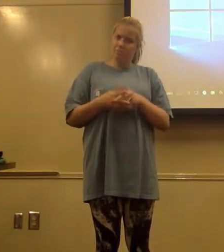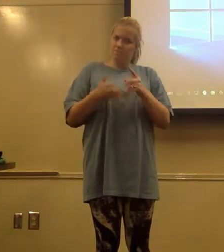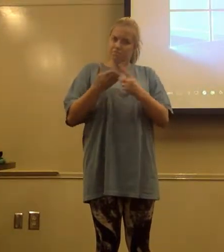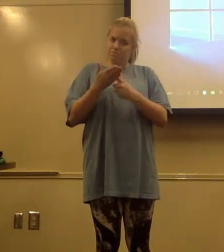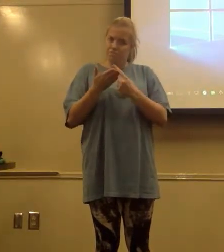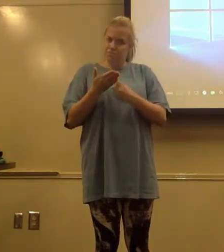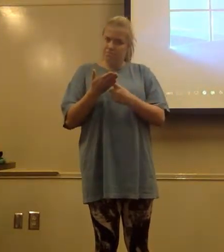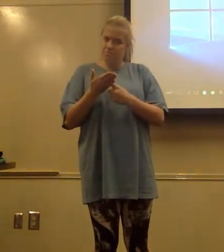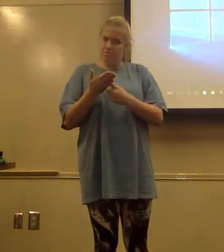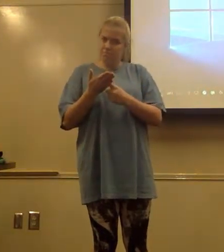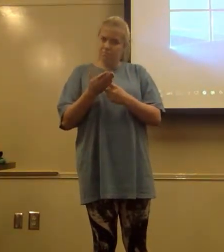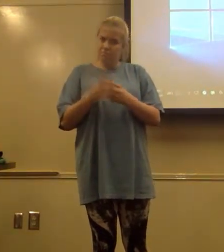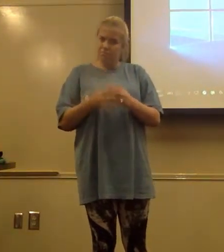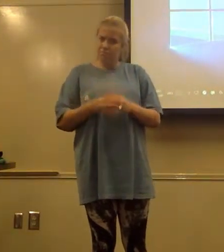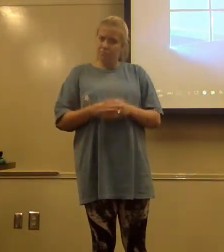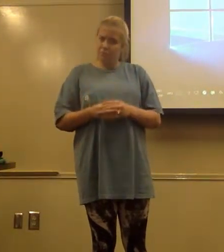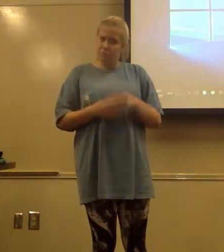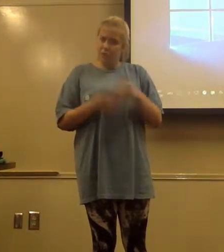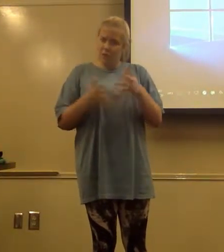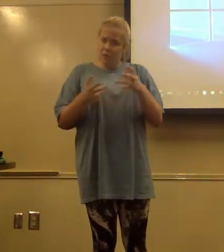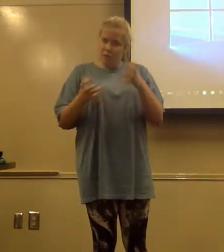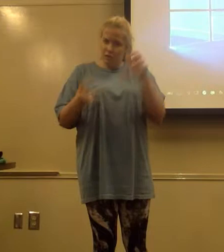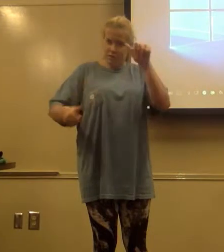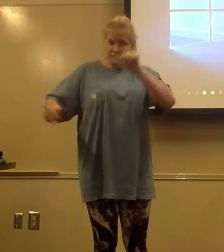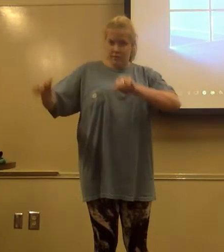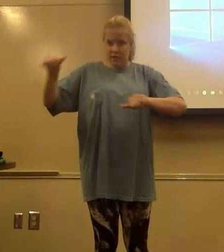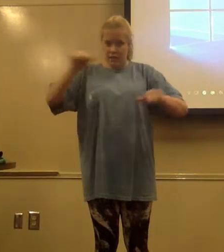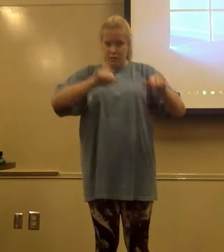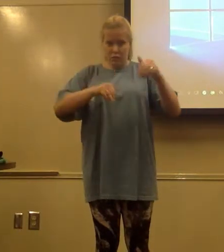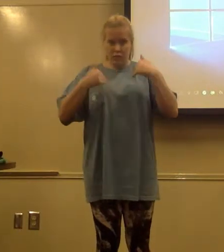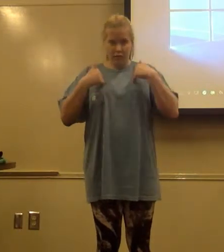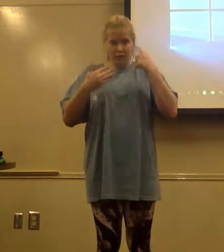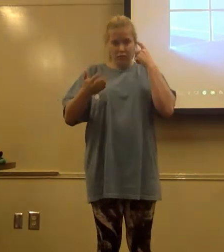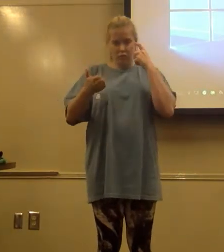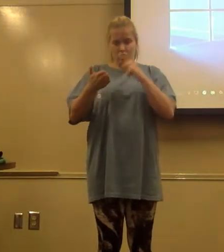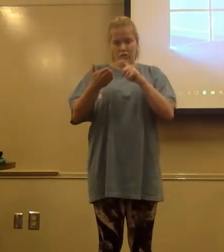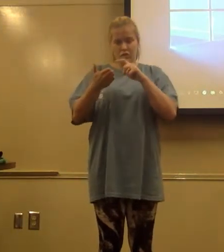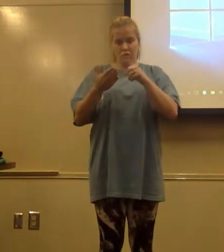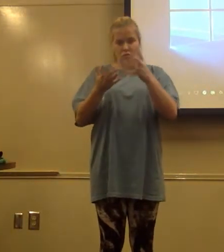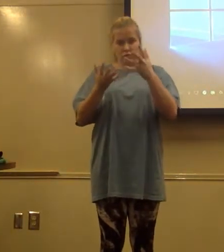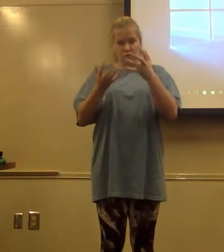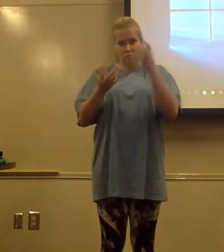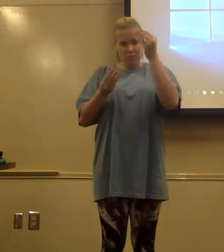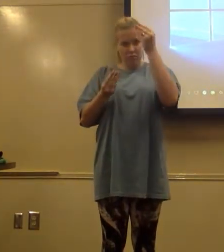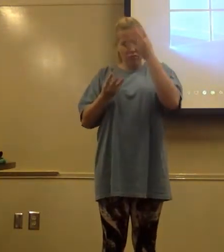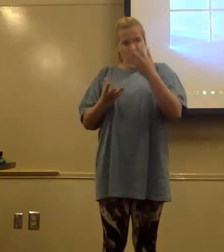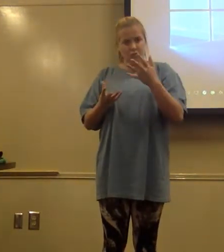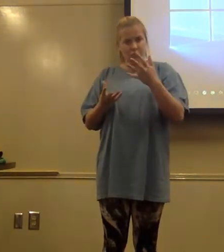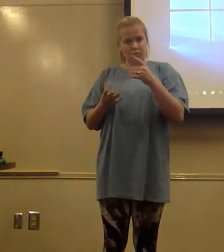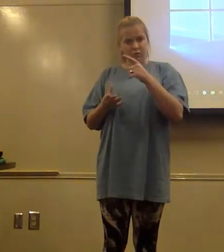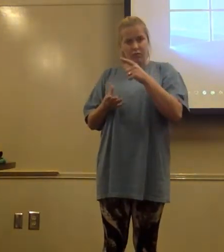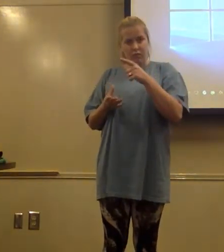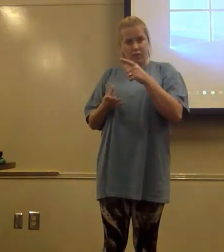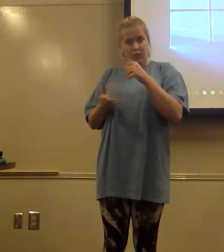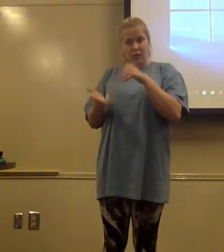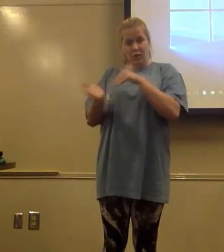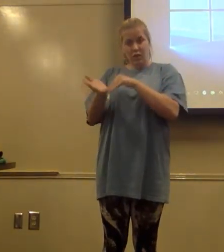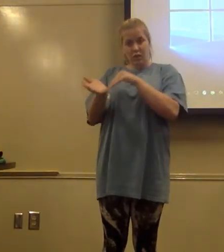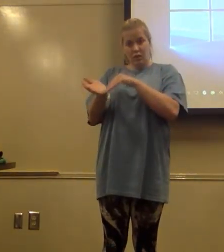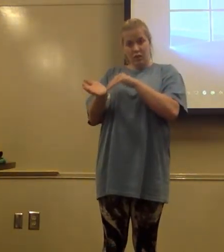before. I don't really want to get into the science. You've done that. But I want to know whether you think these physicians recommending meat-based